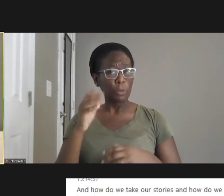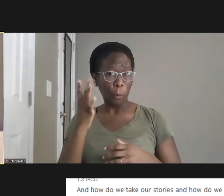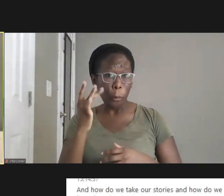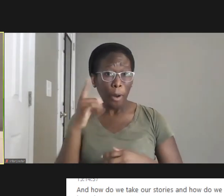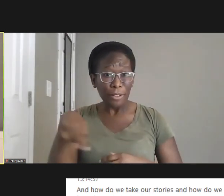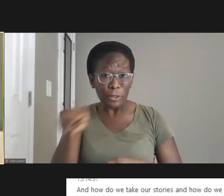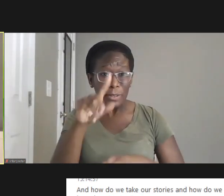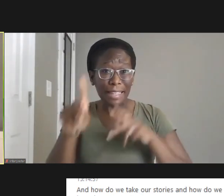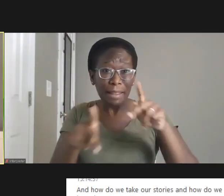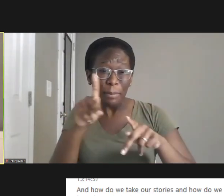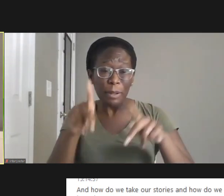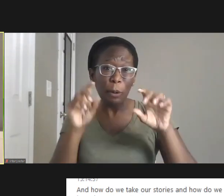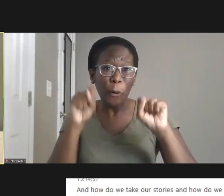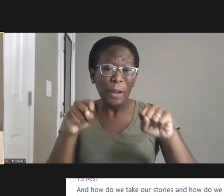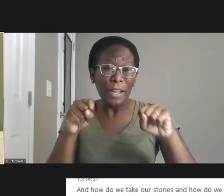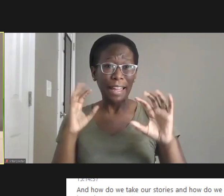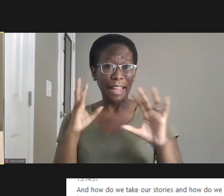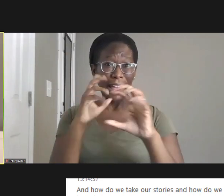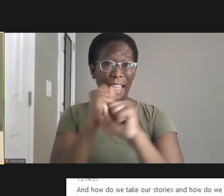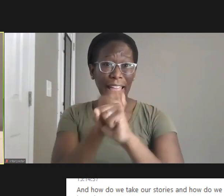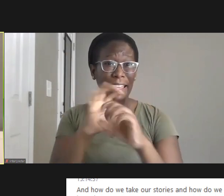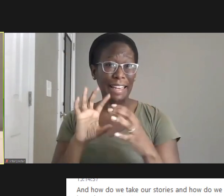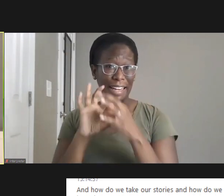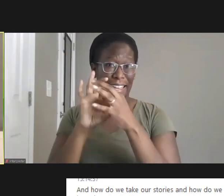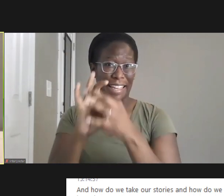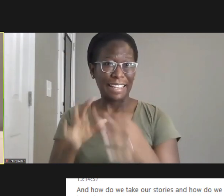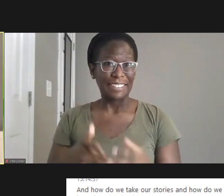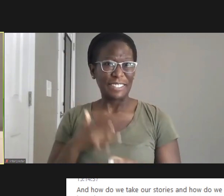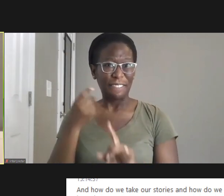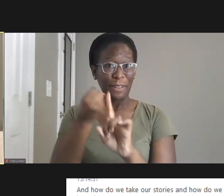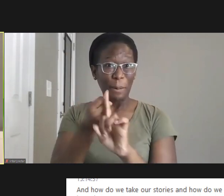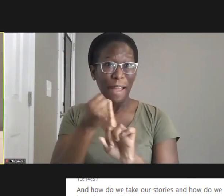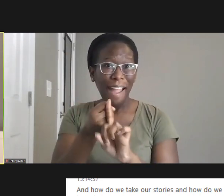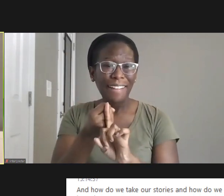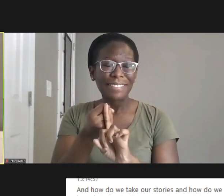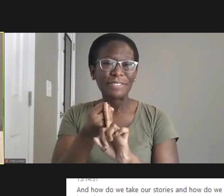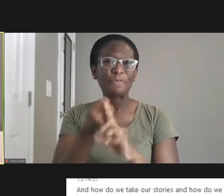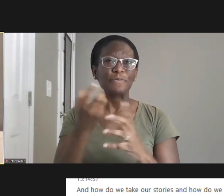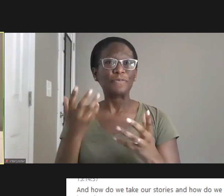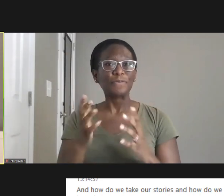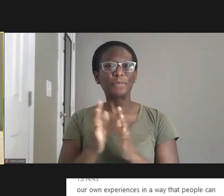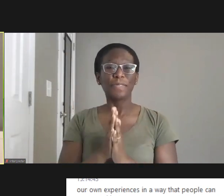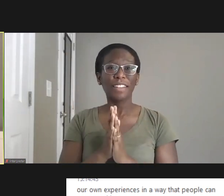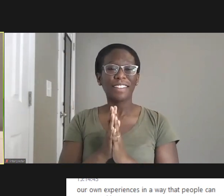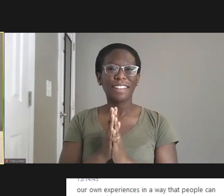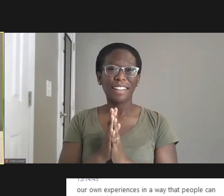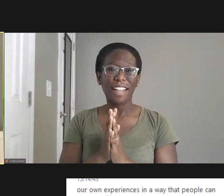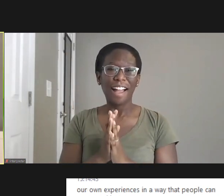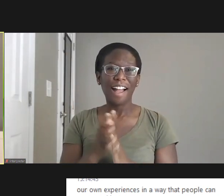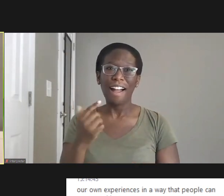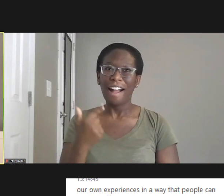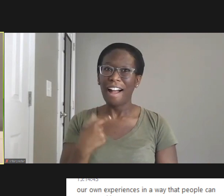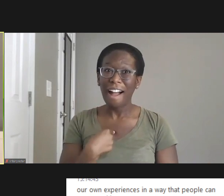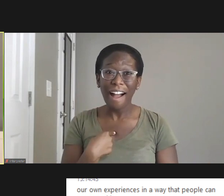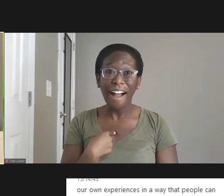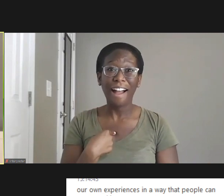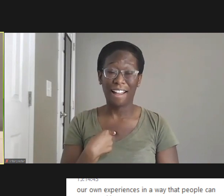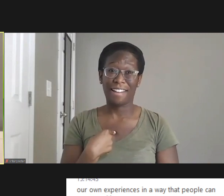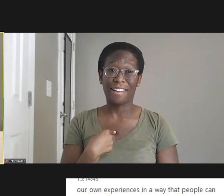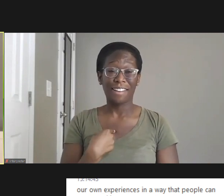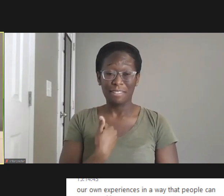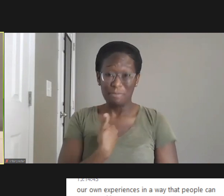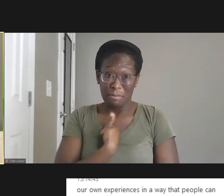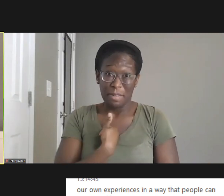to and derive impact from. And not only did I basically impart my